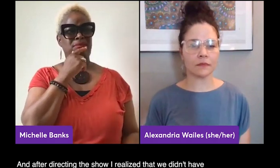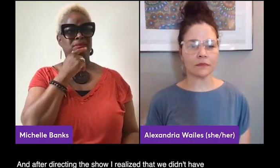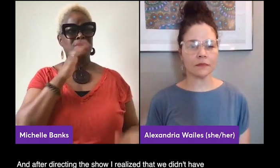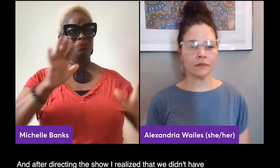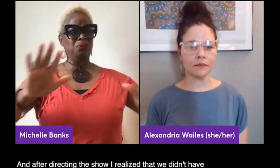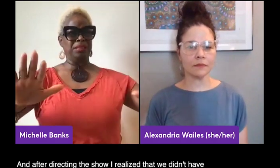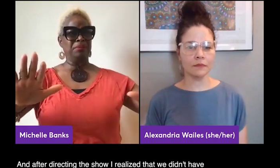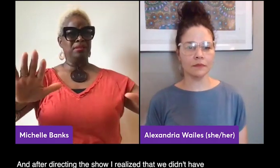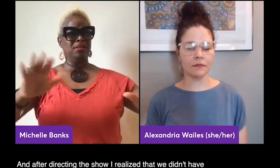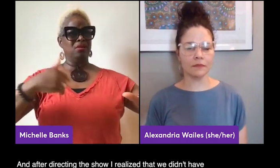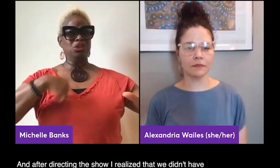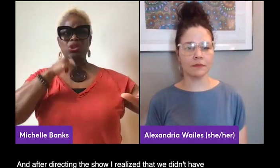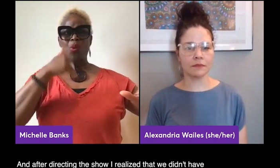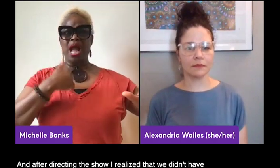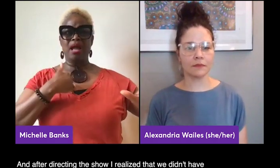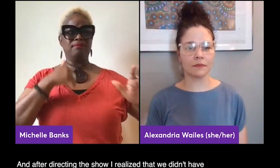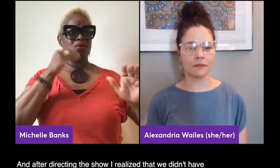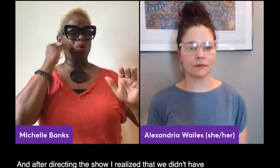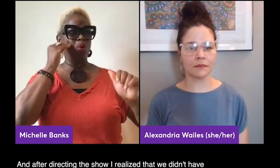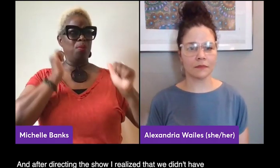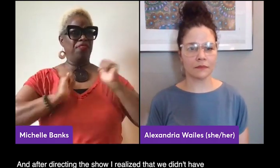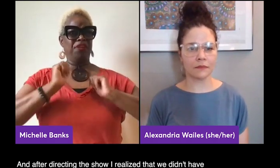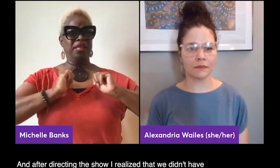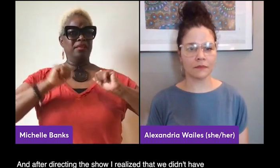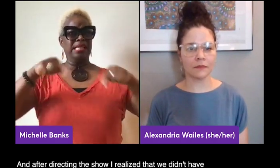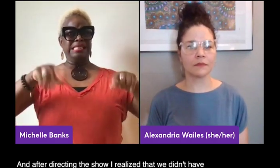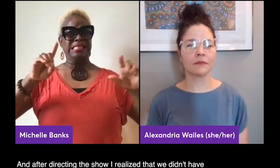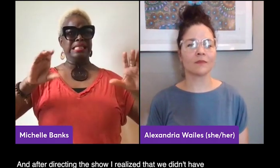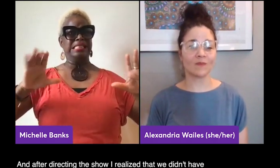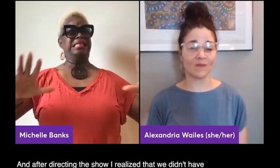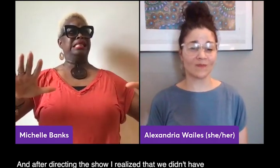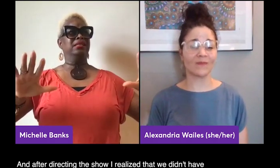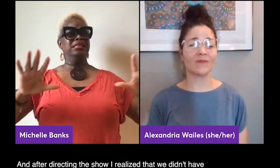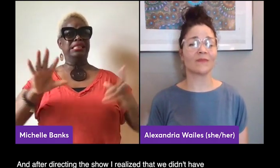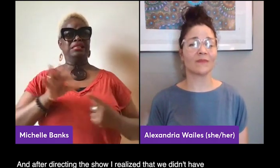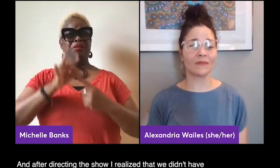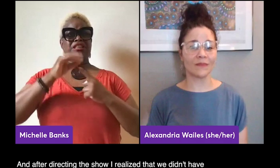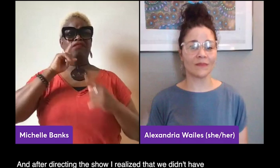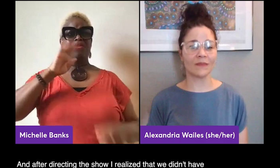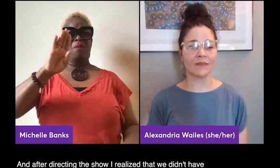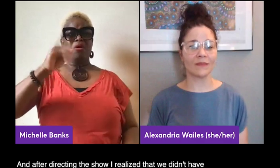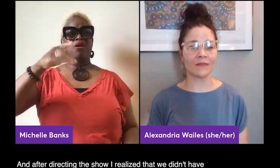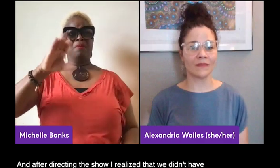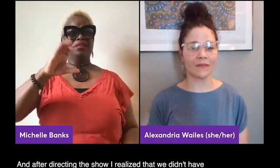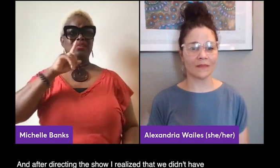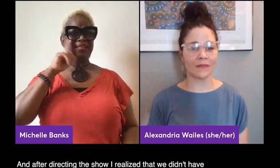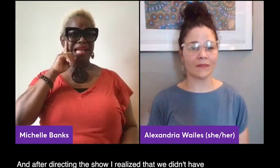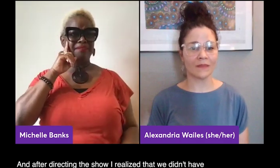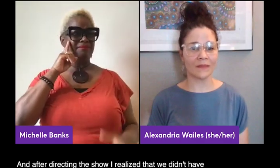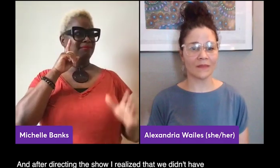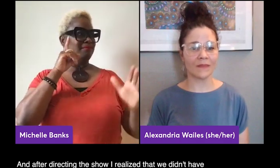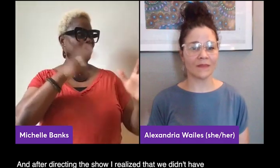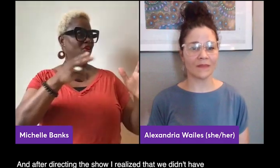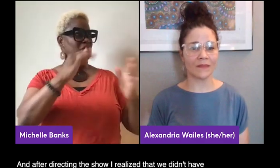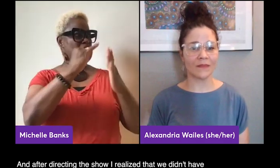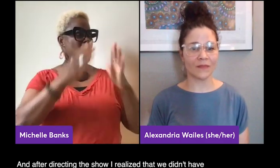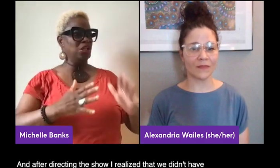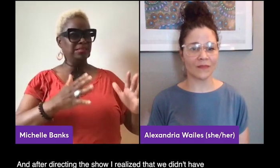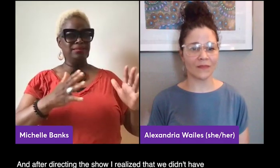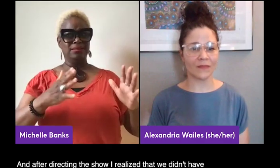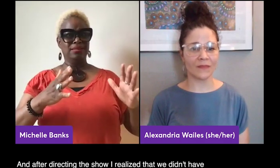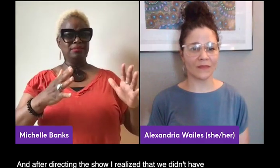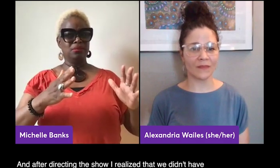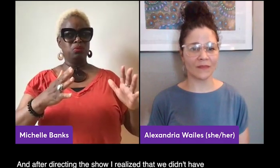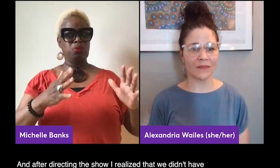show, I realized that we didn't have a theater in the city specifically for BIPOC, deaf, and hard of hearing